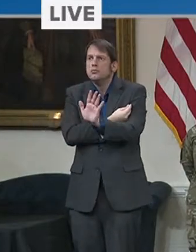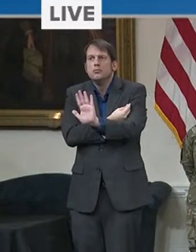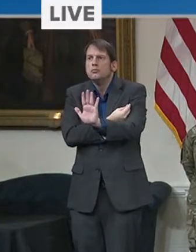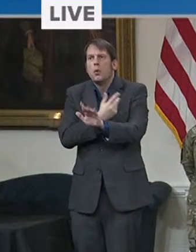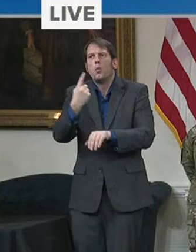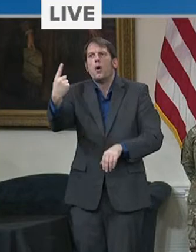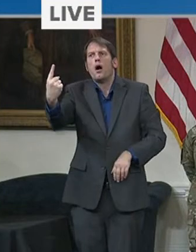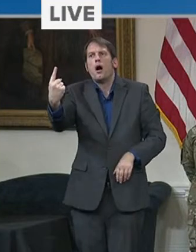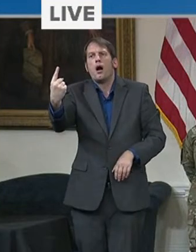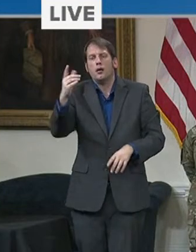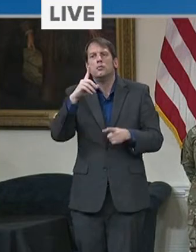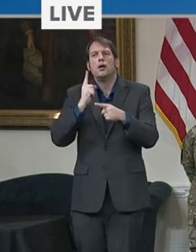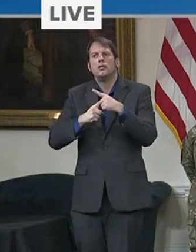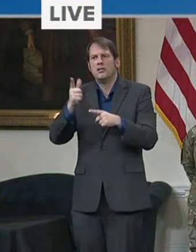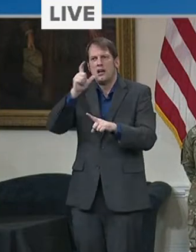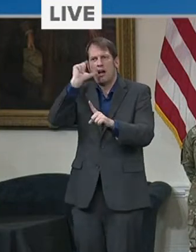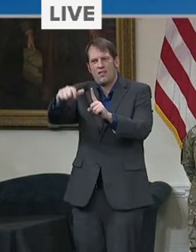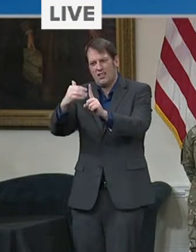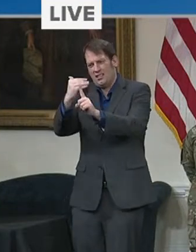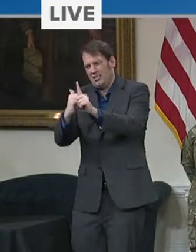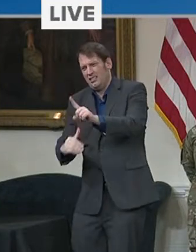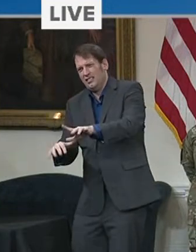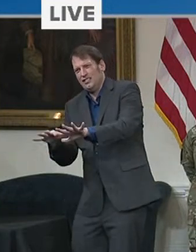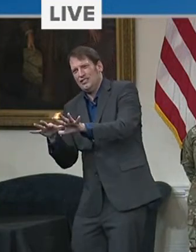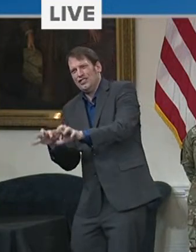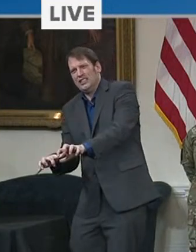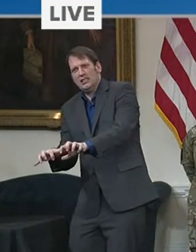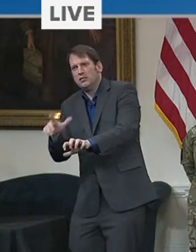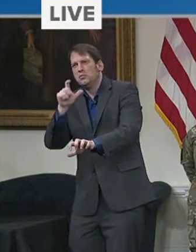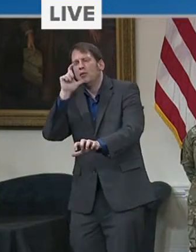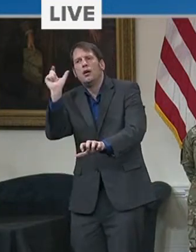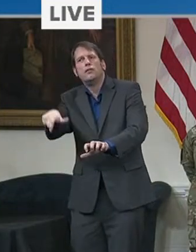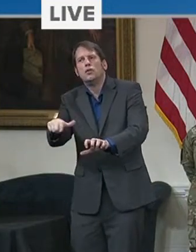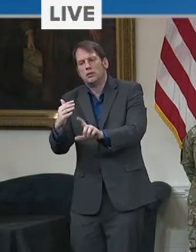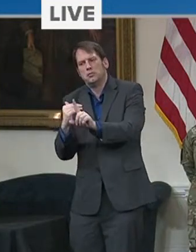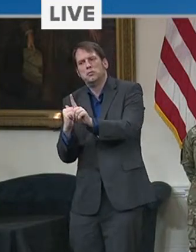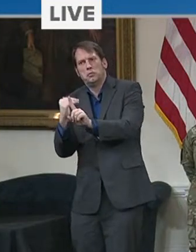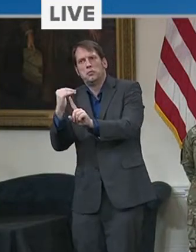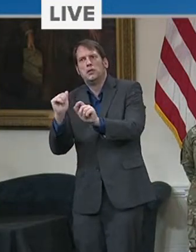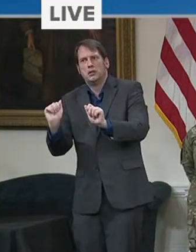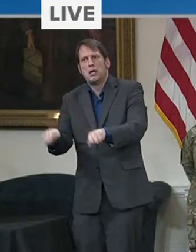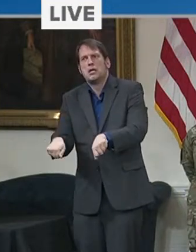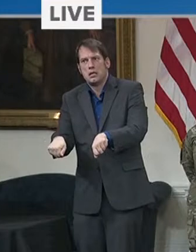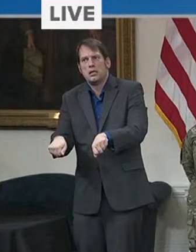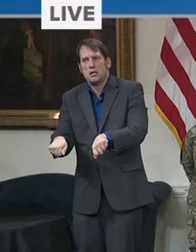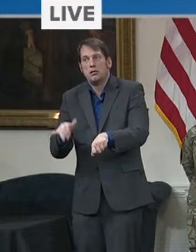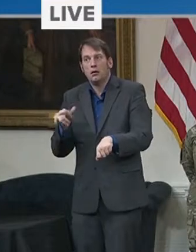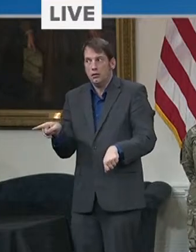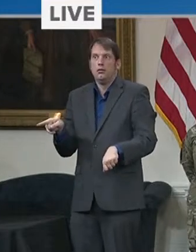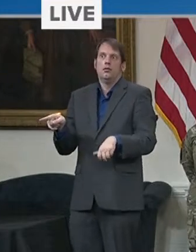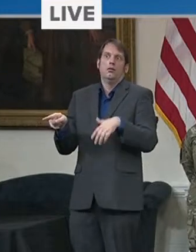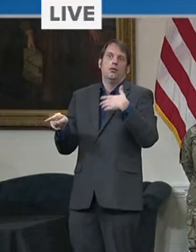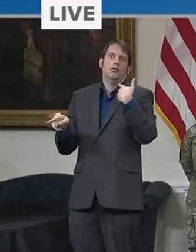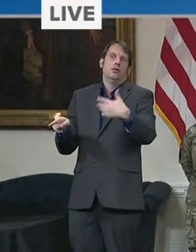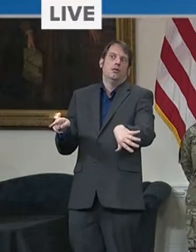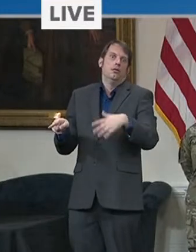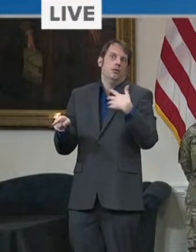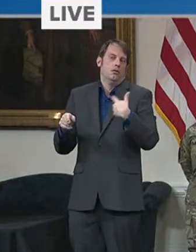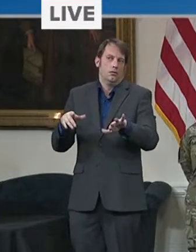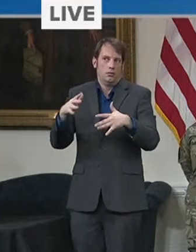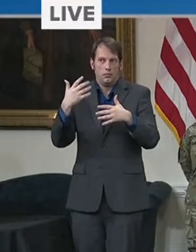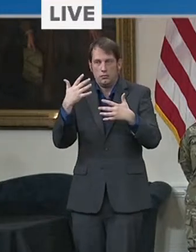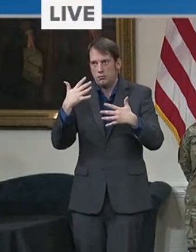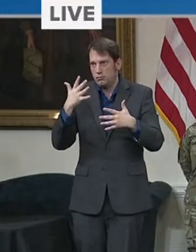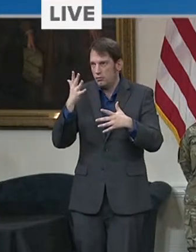storage requirements. So the authorization of this vaccine could be a game changer. Once the FDA